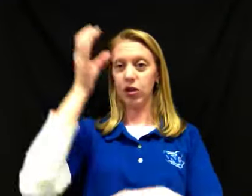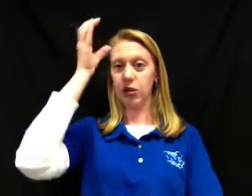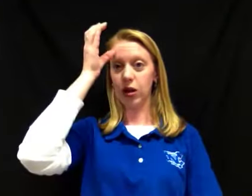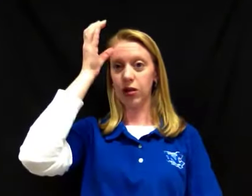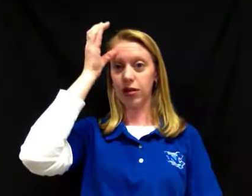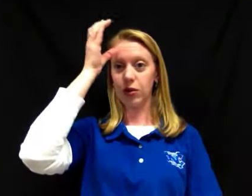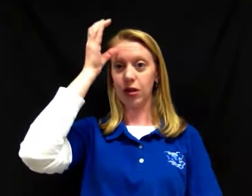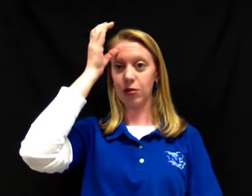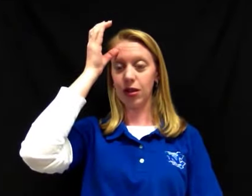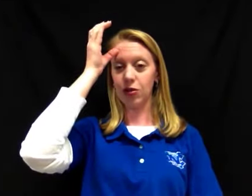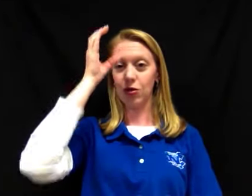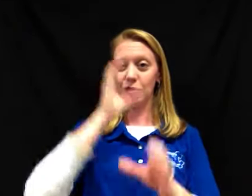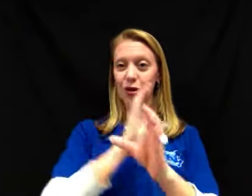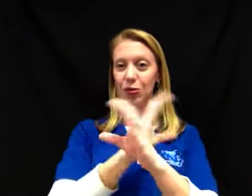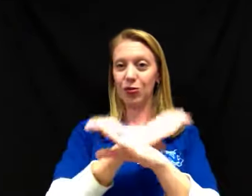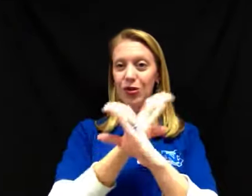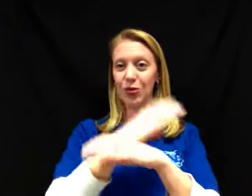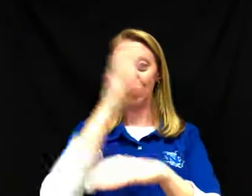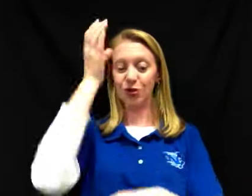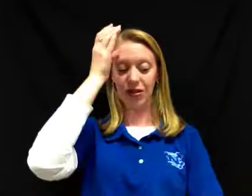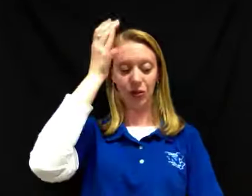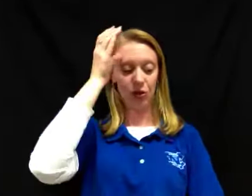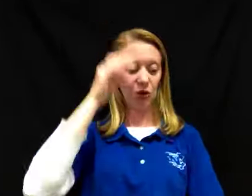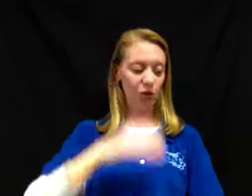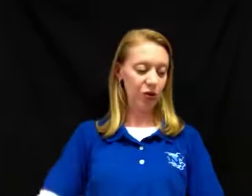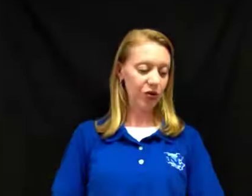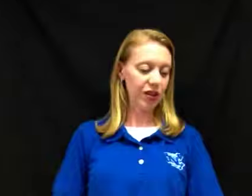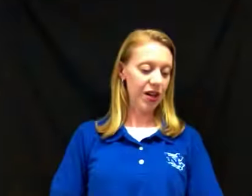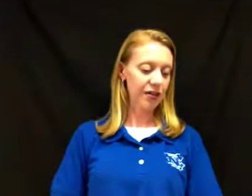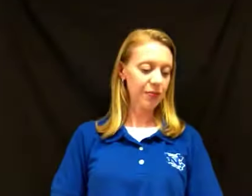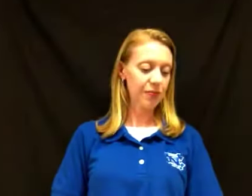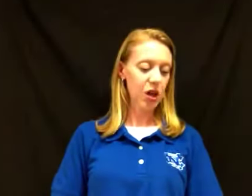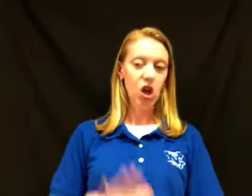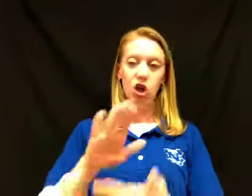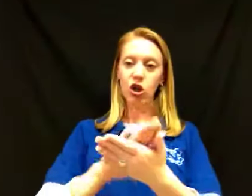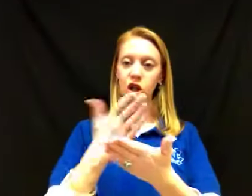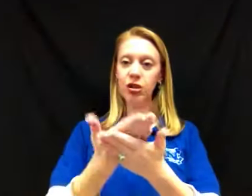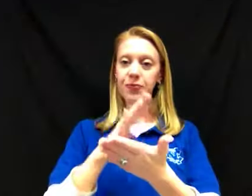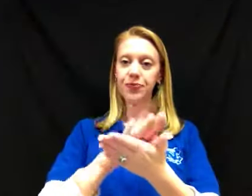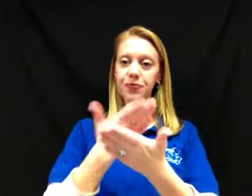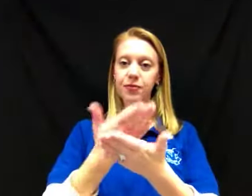a while this one comes out too, so this one or this one is what we'll use in class. Cook,